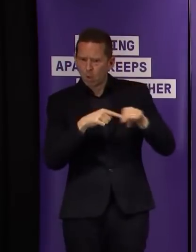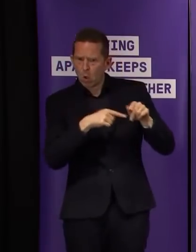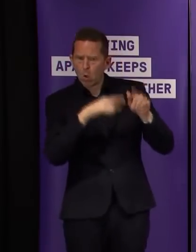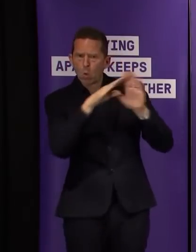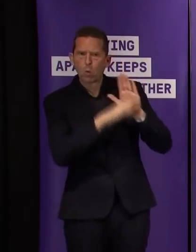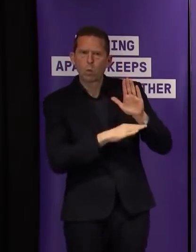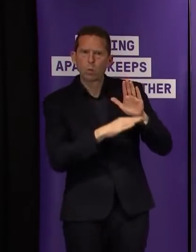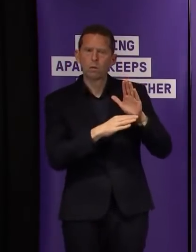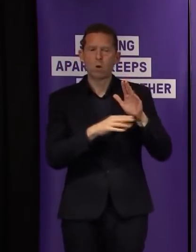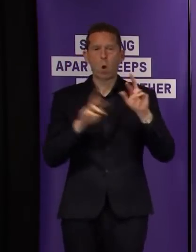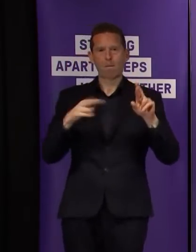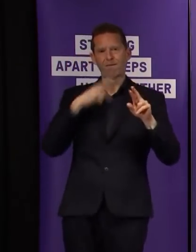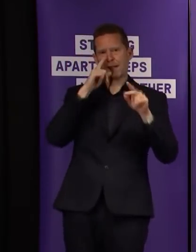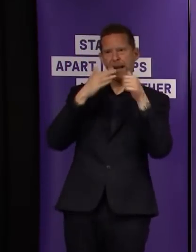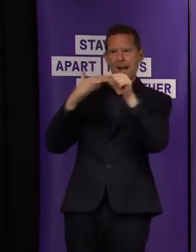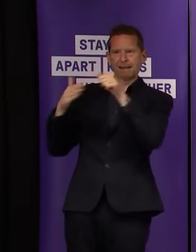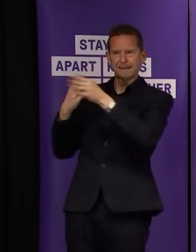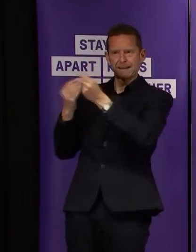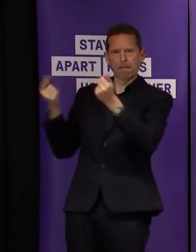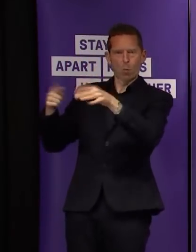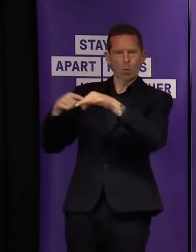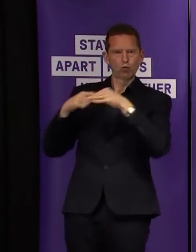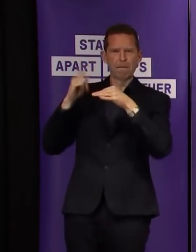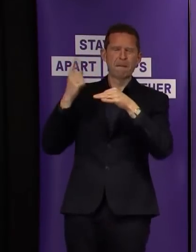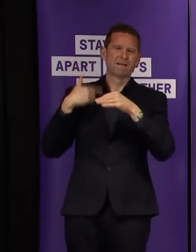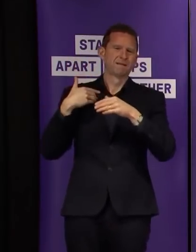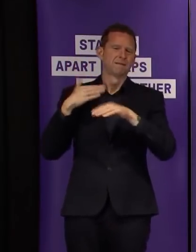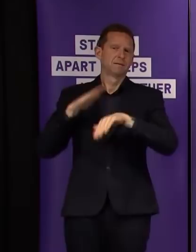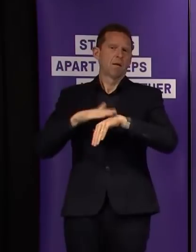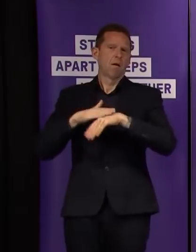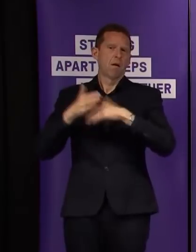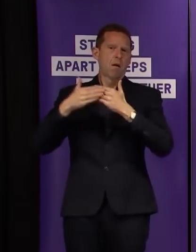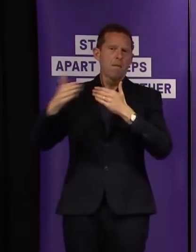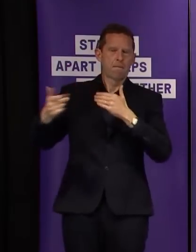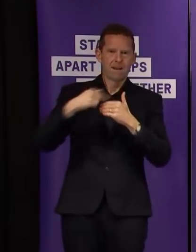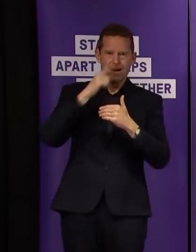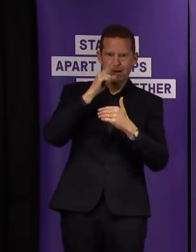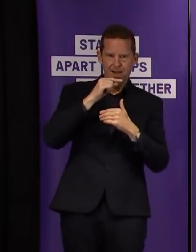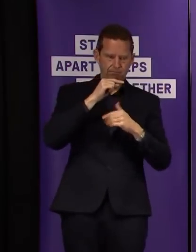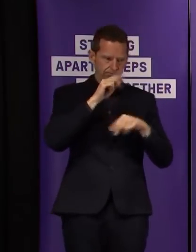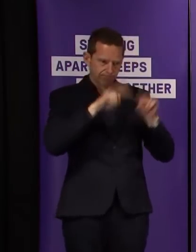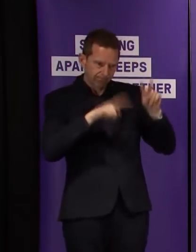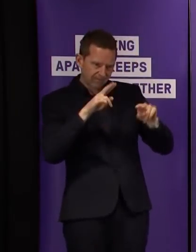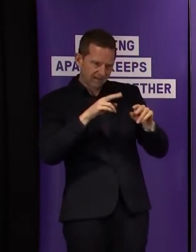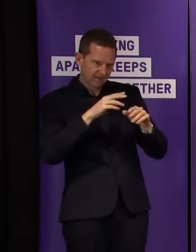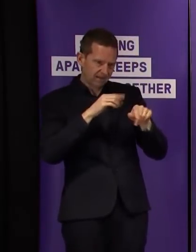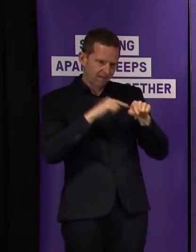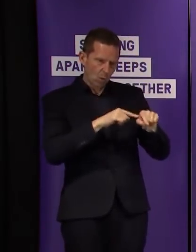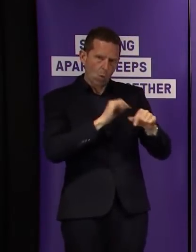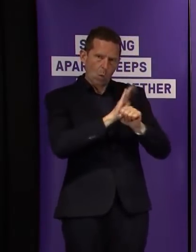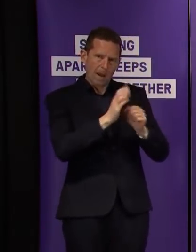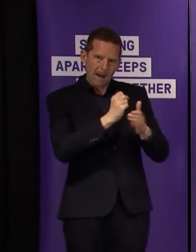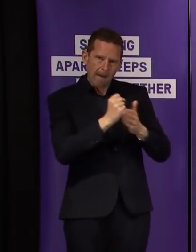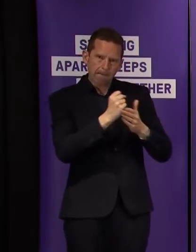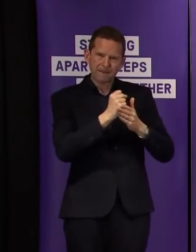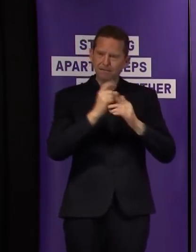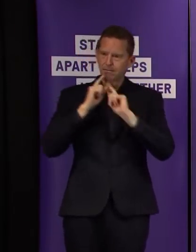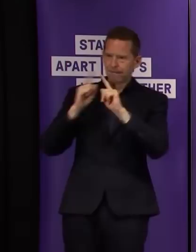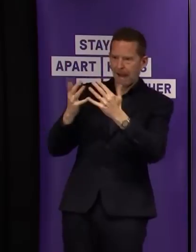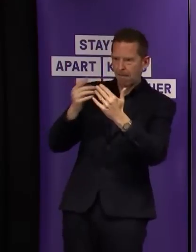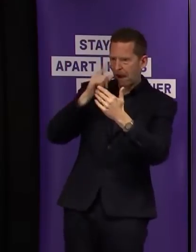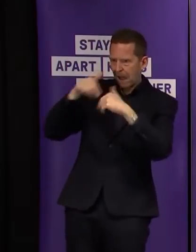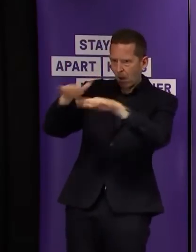will be able to be answered, some won't, because we need the passage of time and case numbers to provide that definitive advice, but that's an ongoing